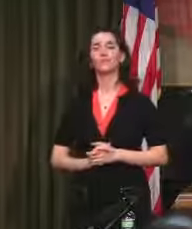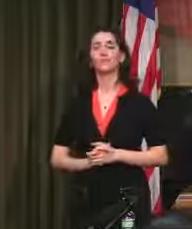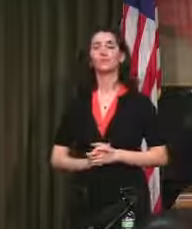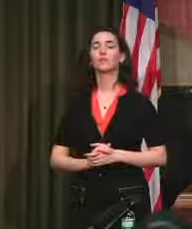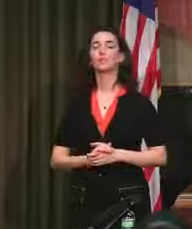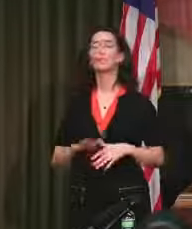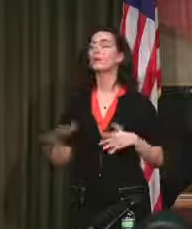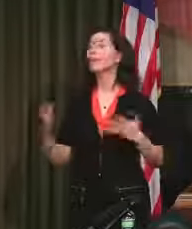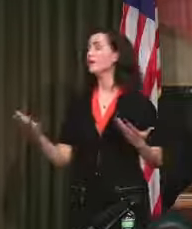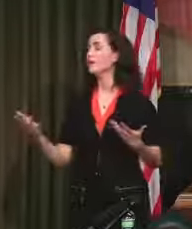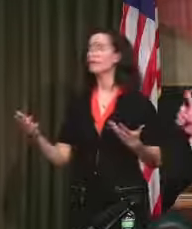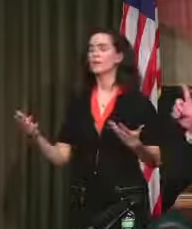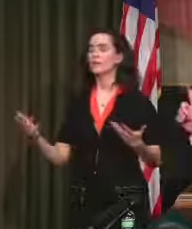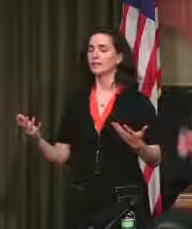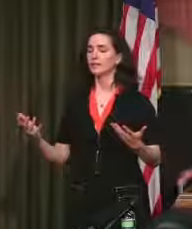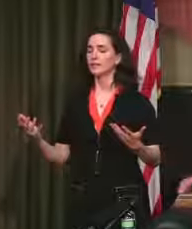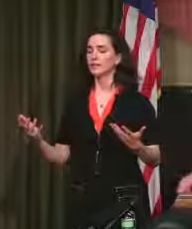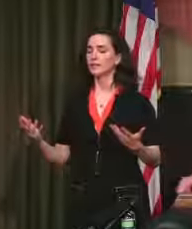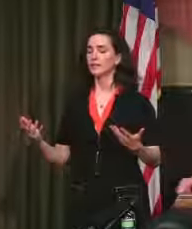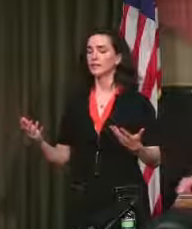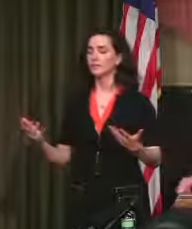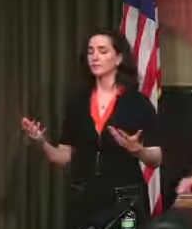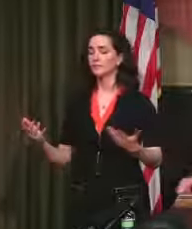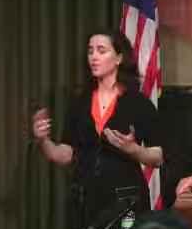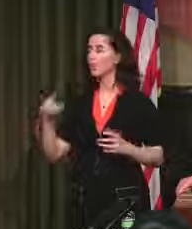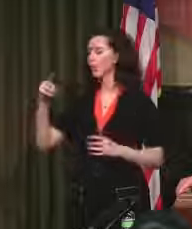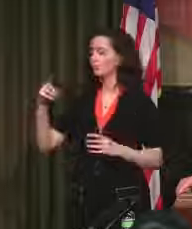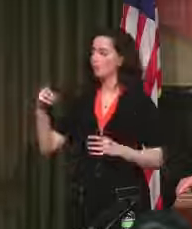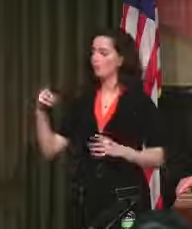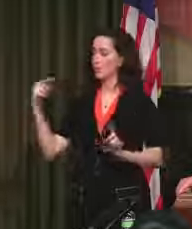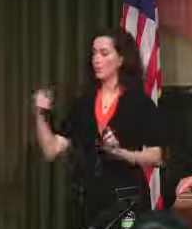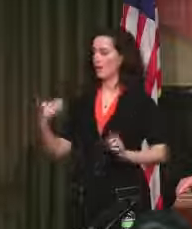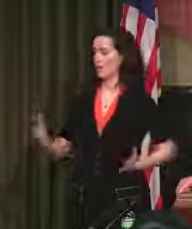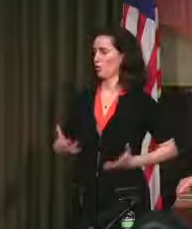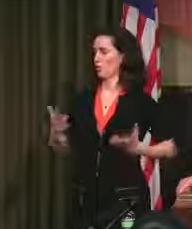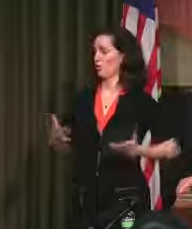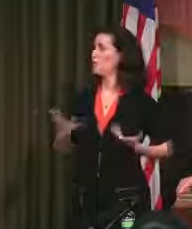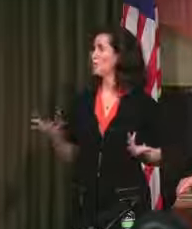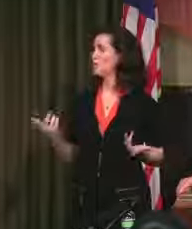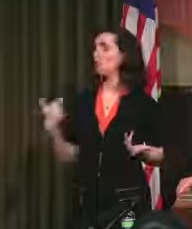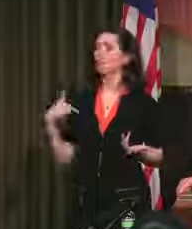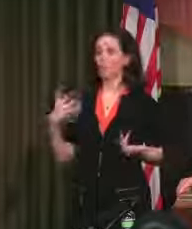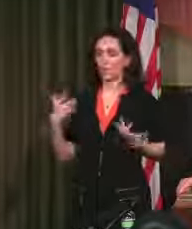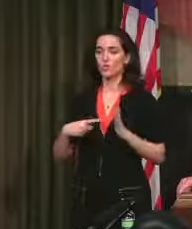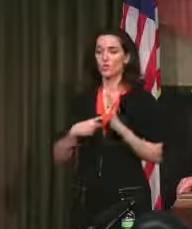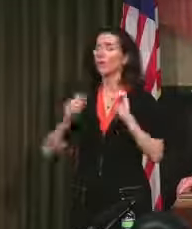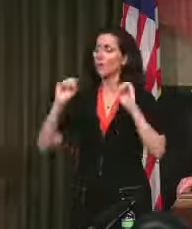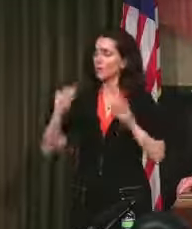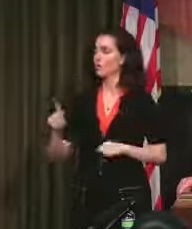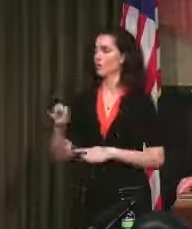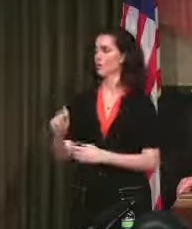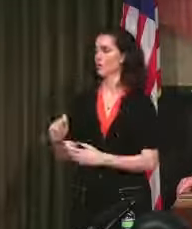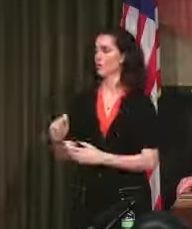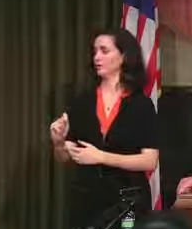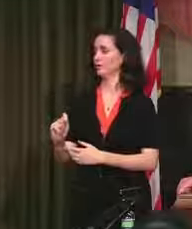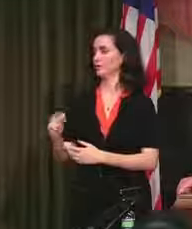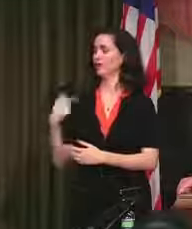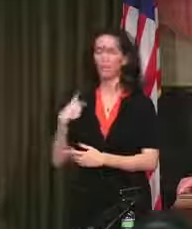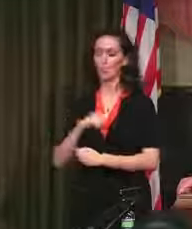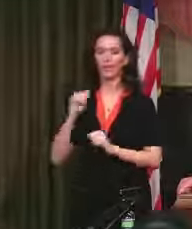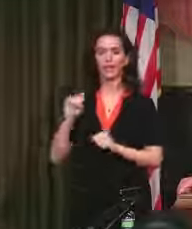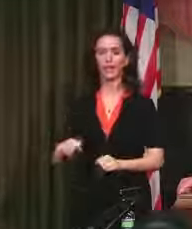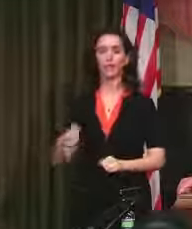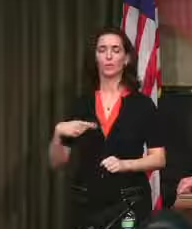well, look, the encouraging thing is we have demonstrated that it can be done. That we are